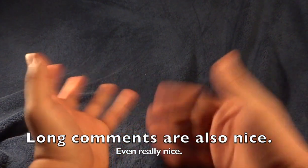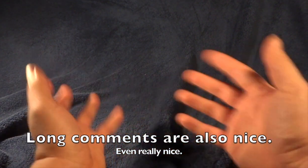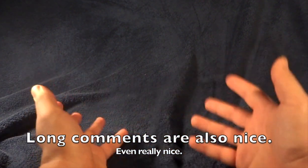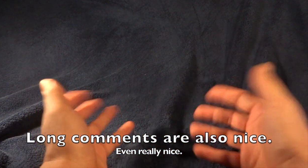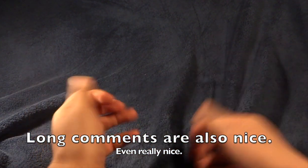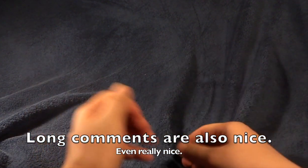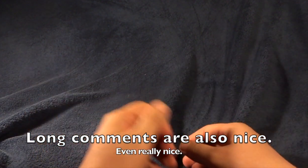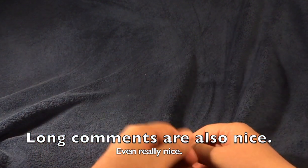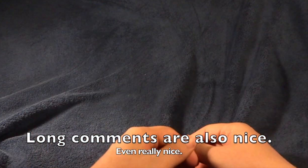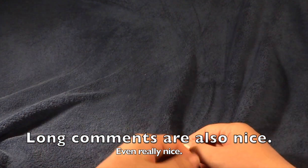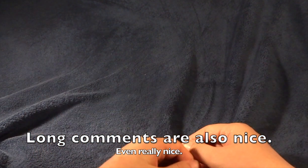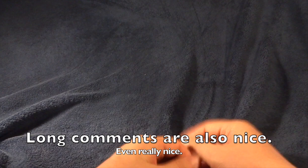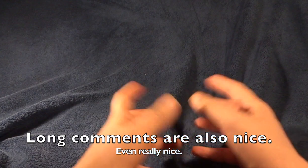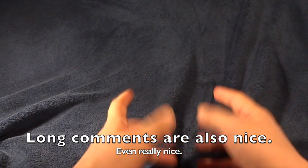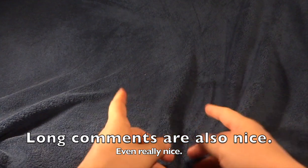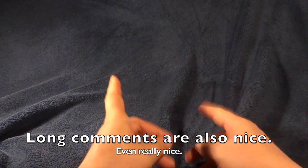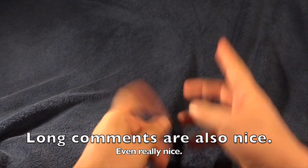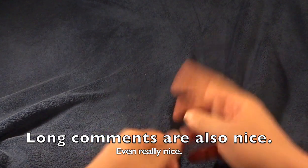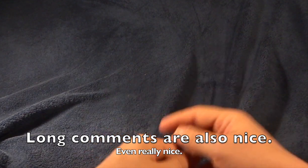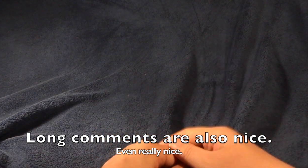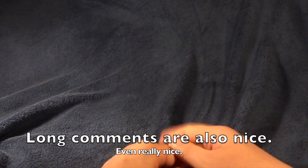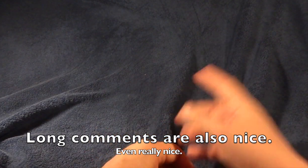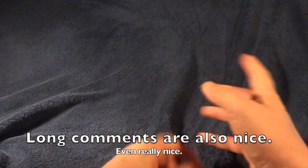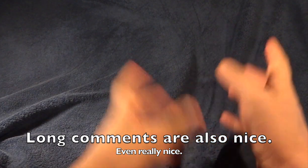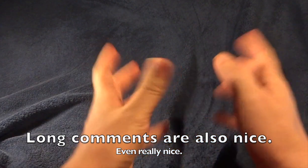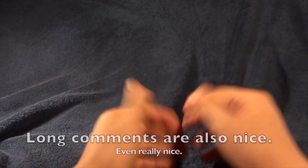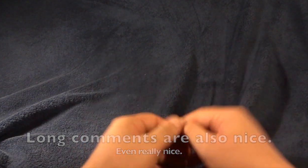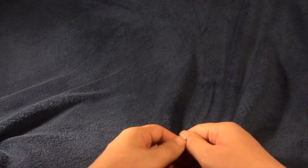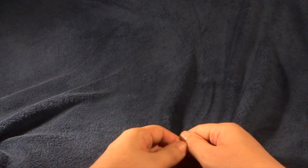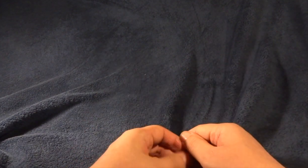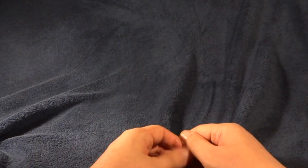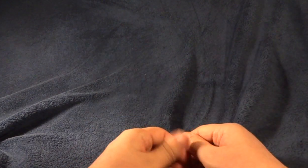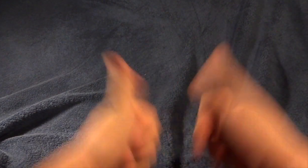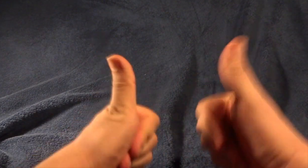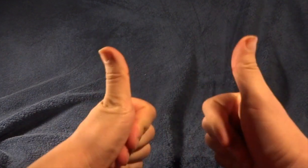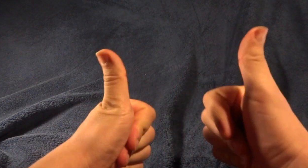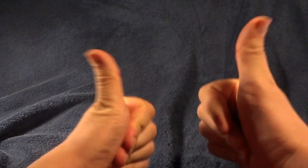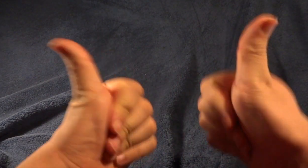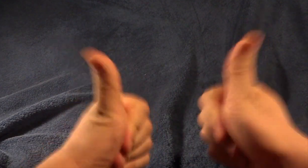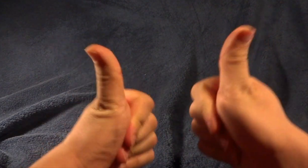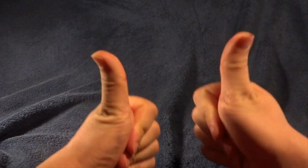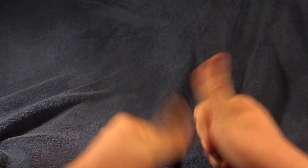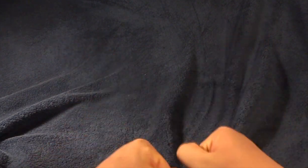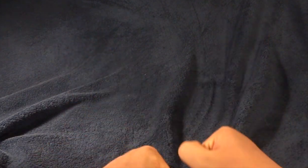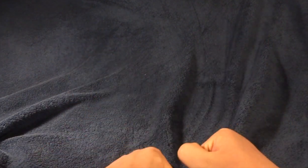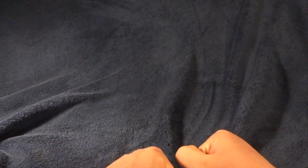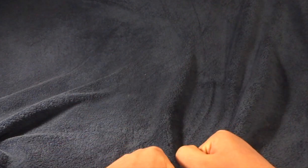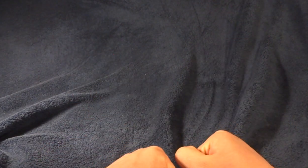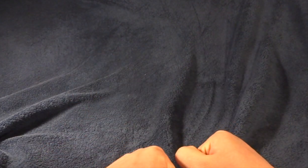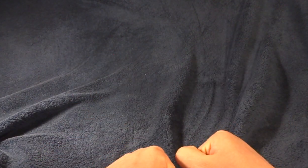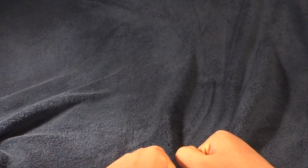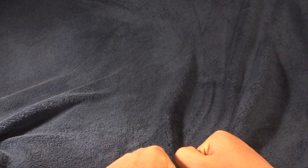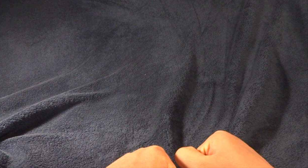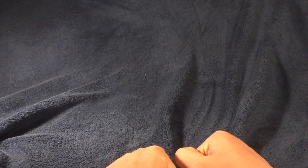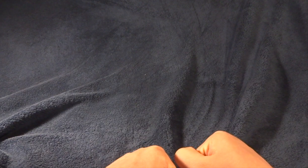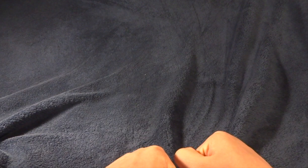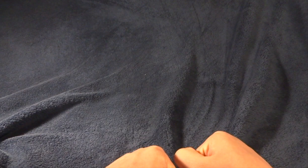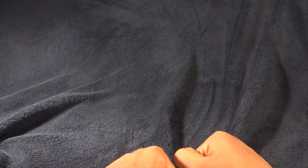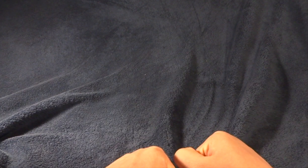long. It can be just something cool video and I'm like, yes, yes. Or then